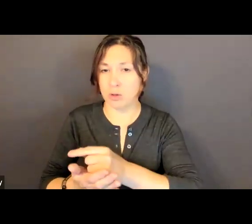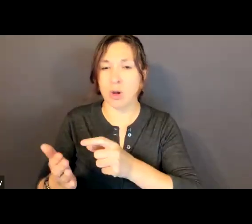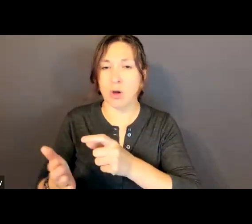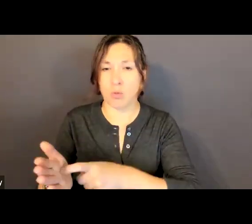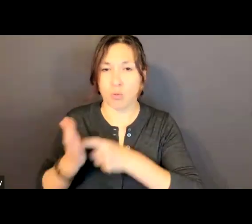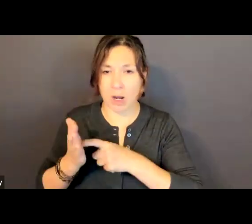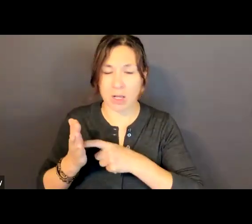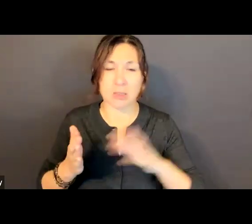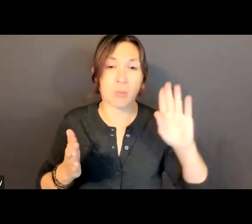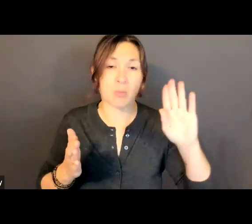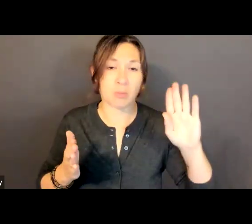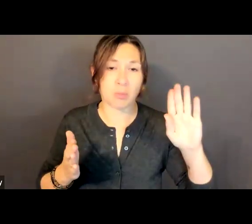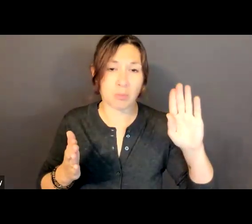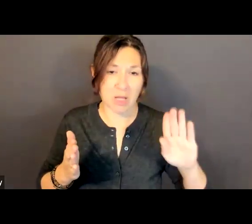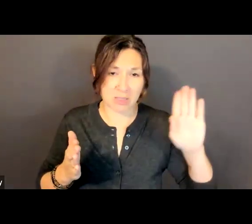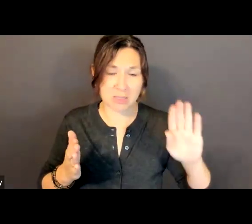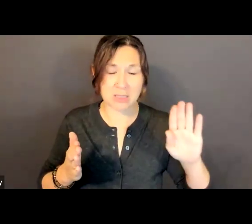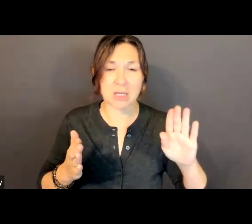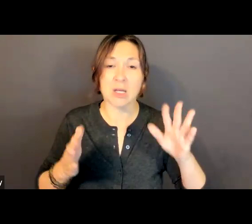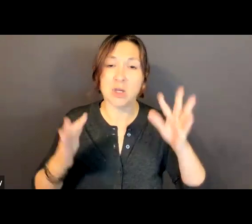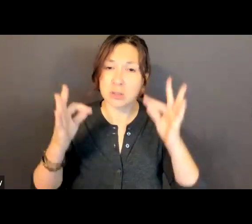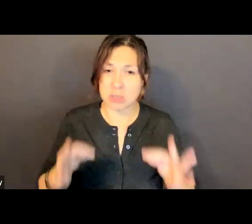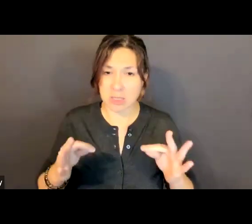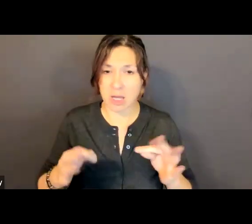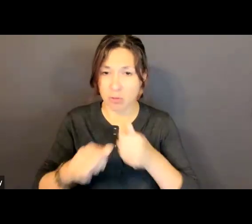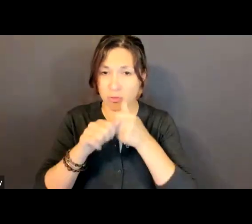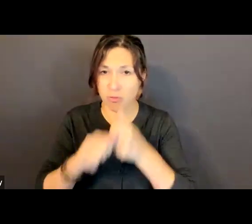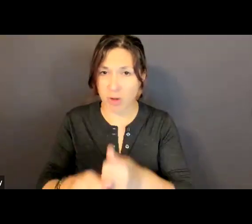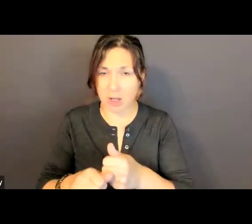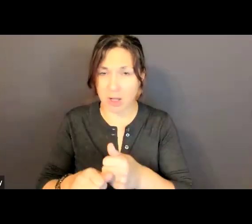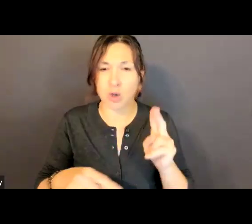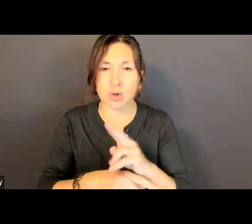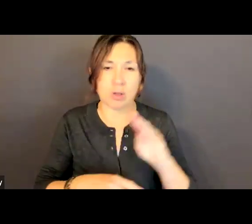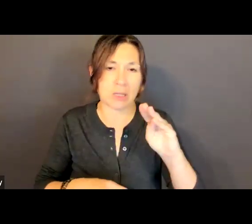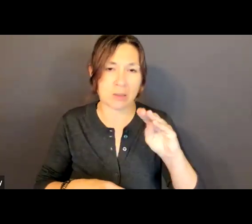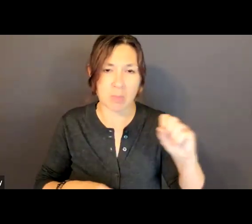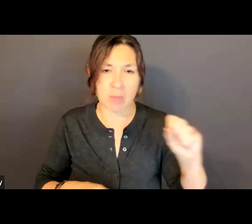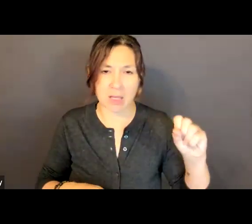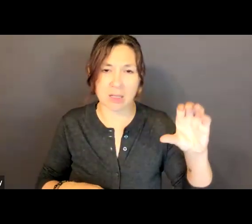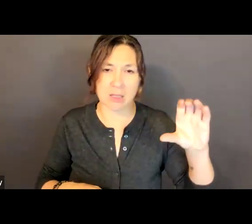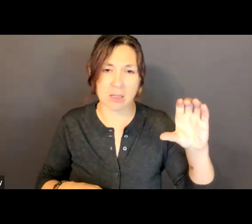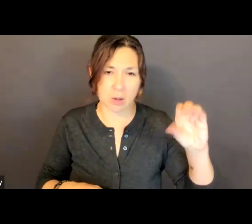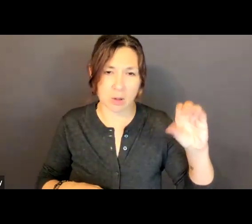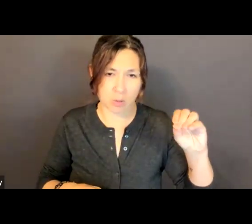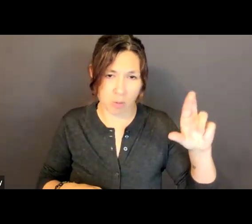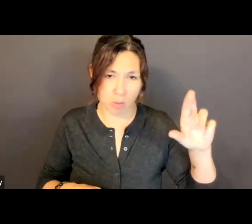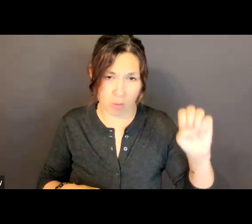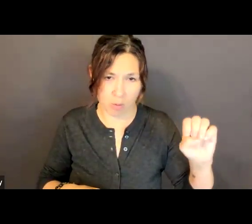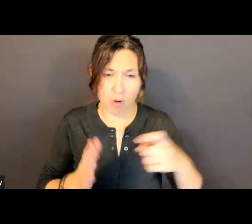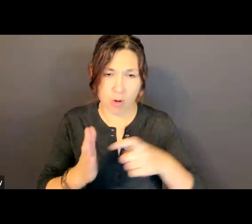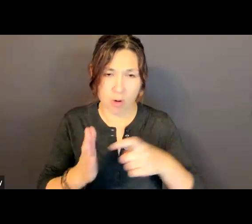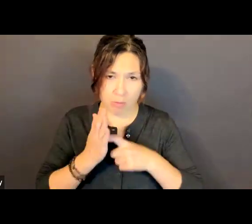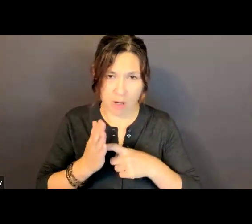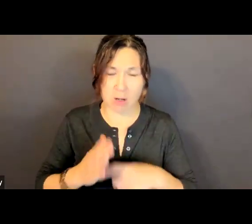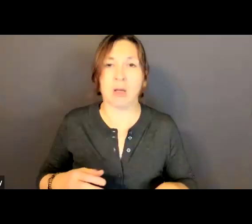as a district, like taking Mass Core as the recommended Mass Core requirements. And then we've